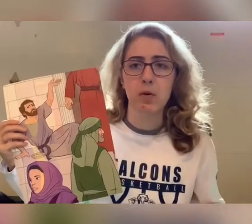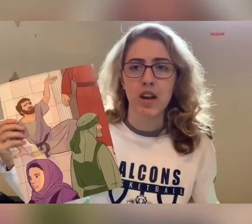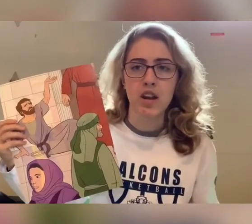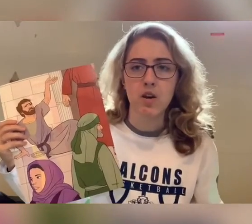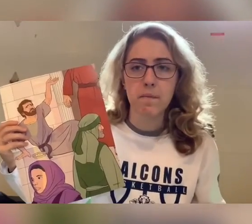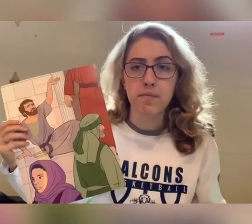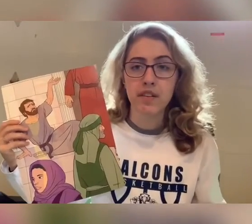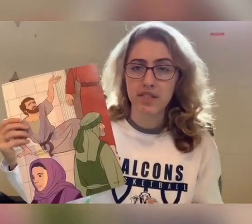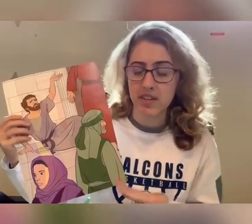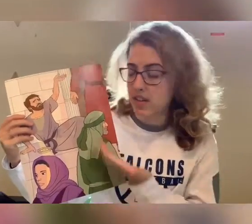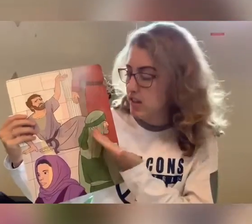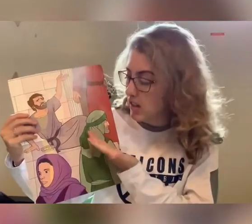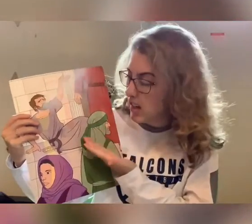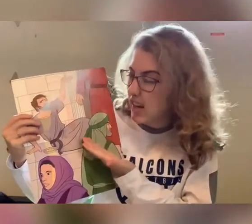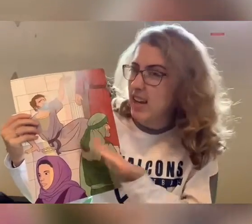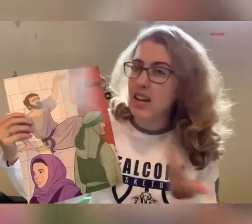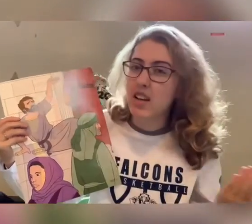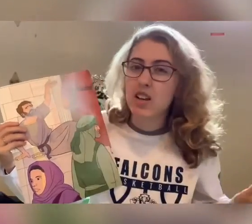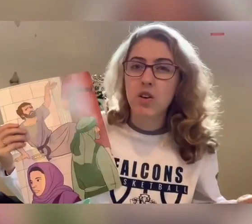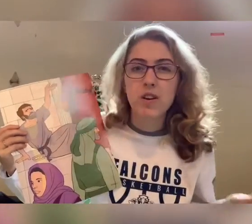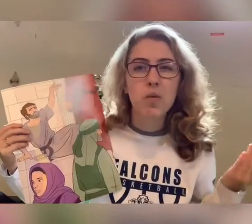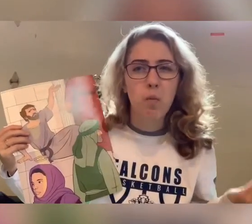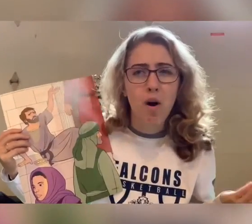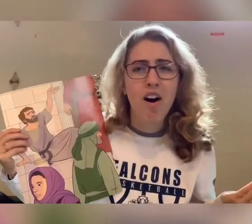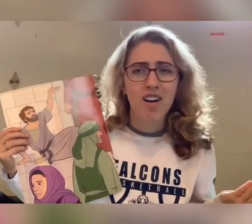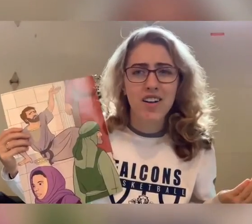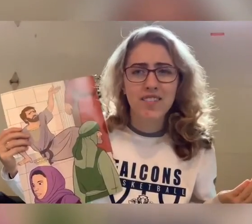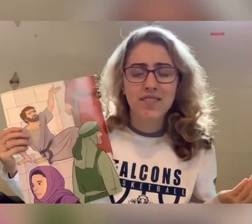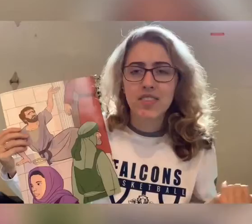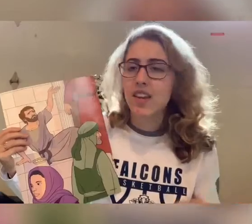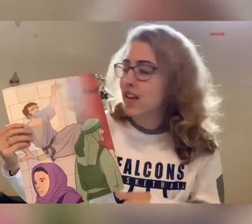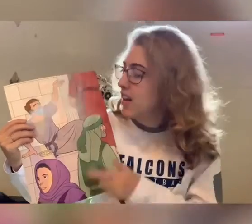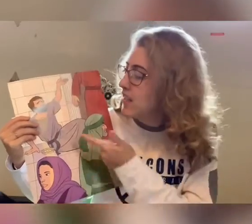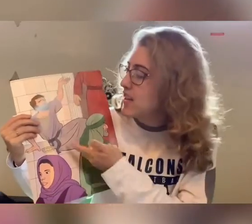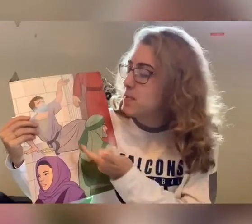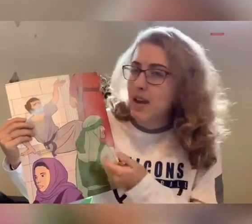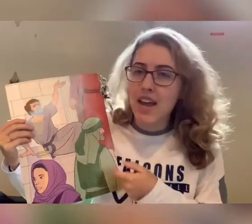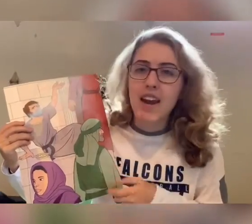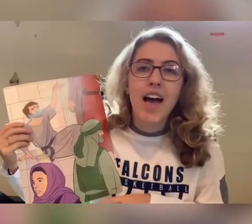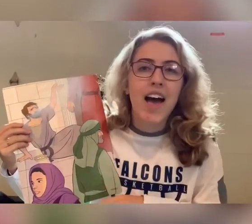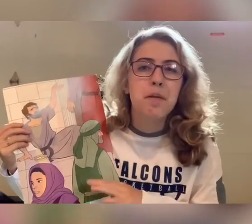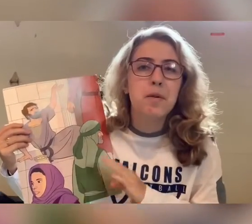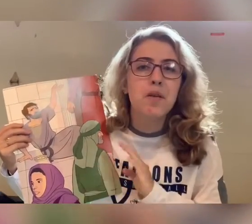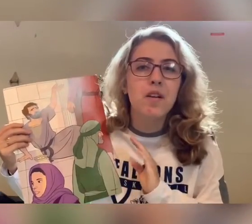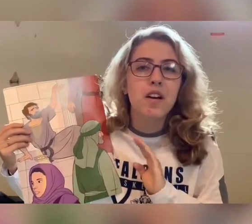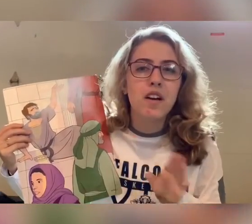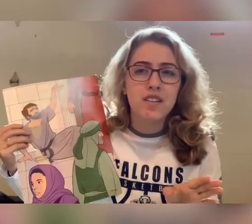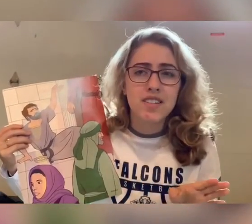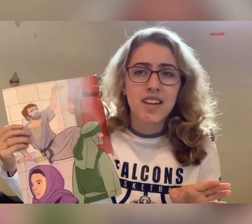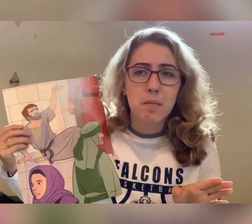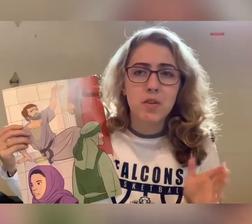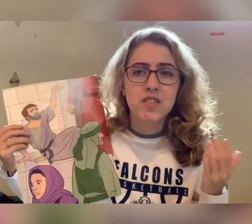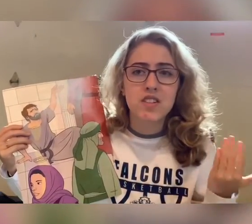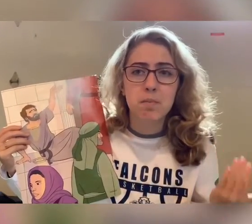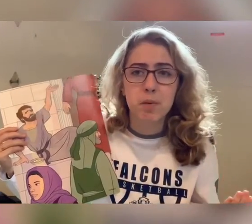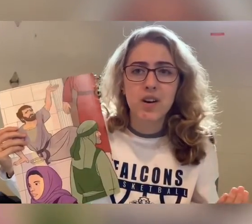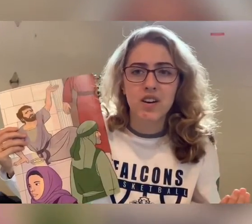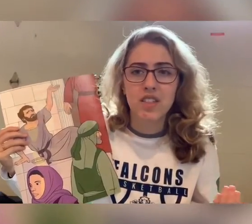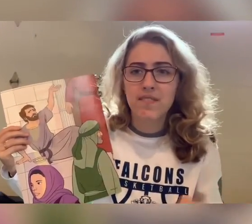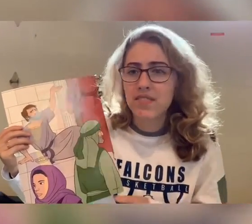do. For instance, he couldn't walk. This man had been disabled since birth.